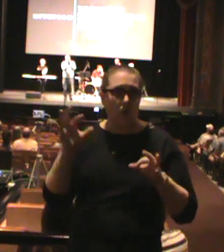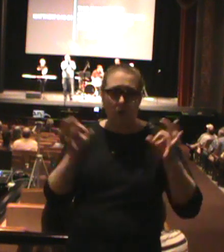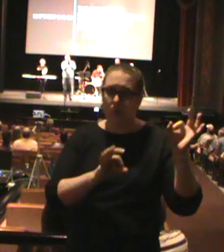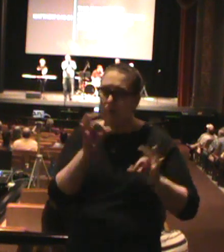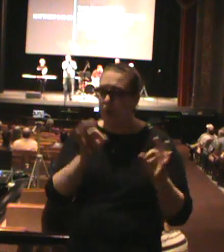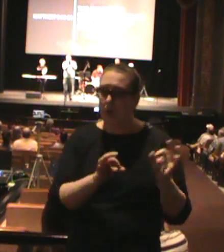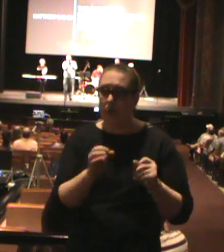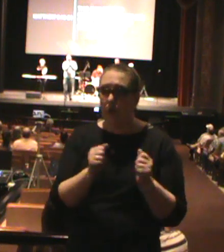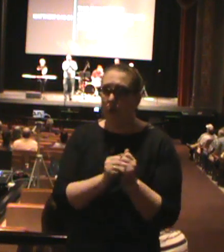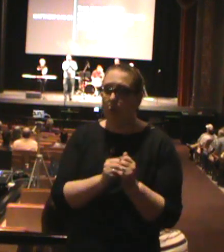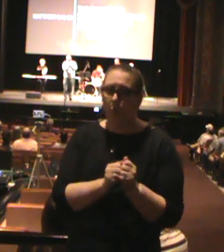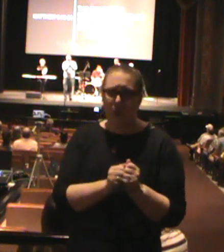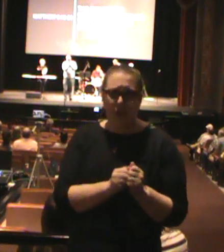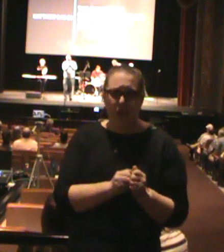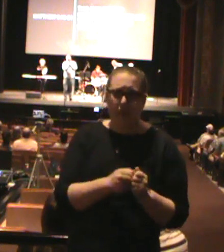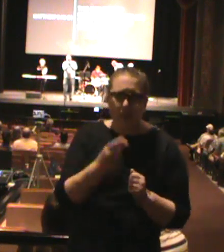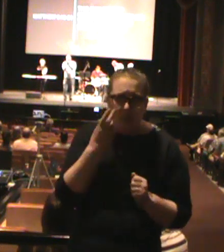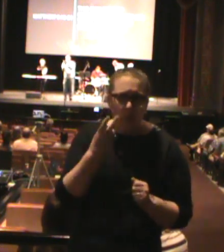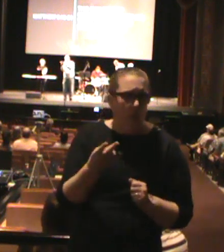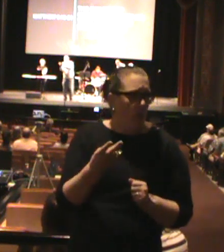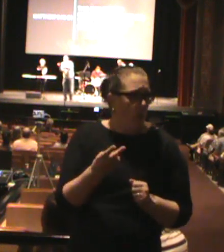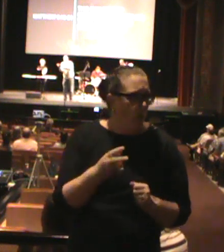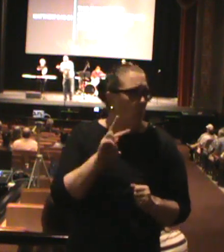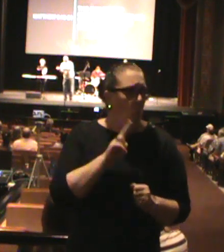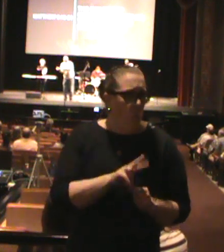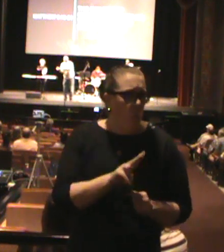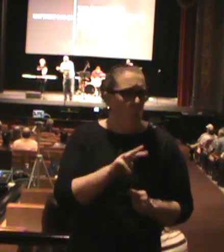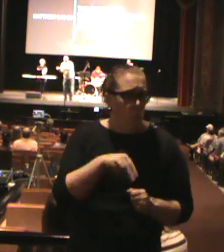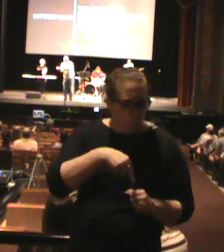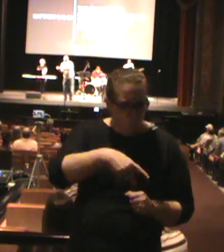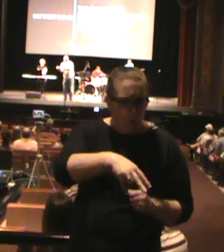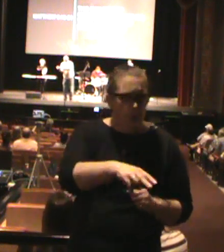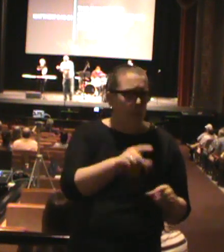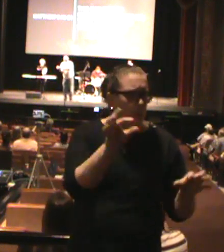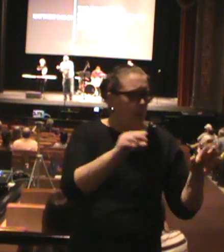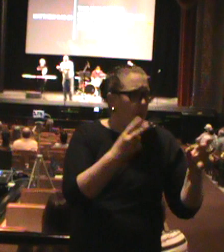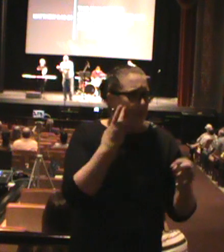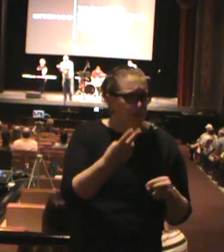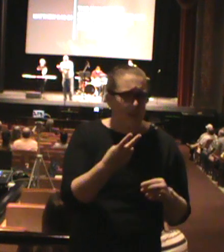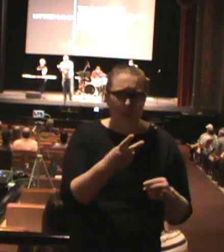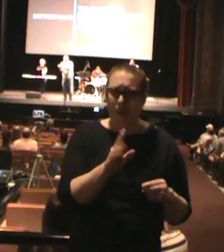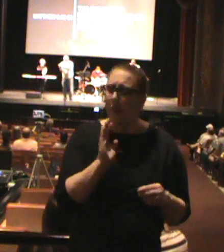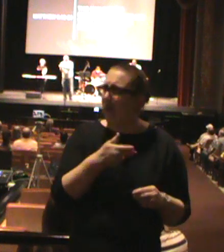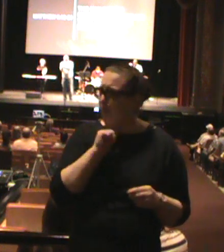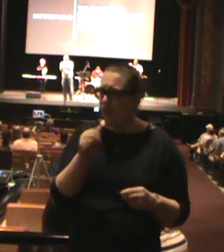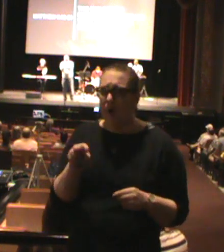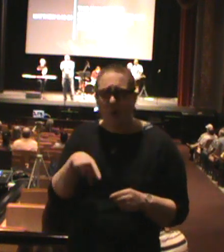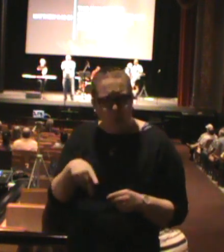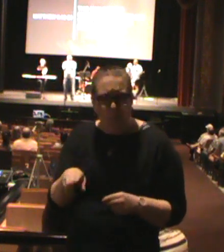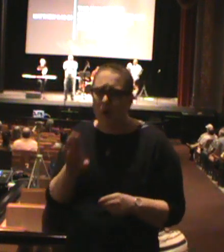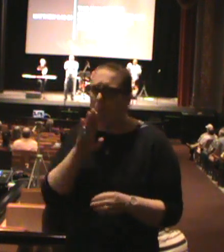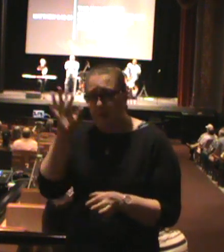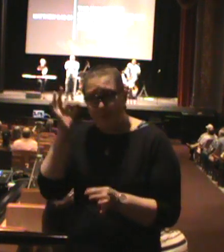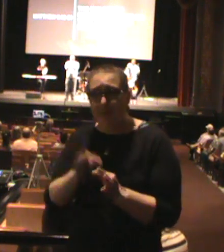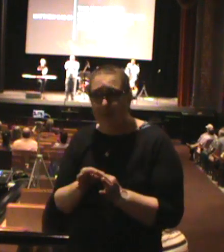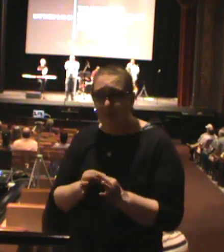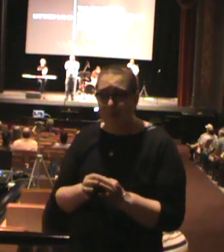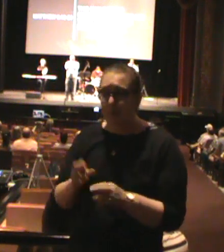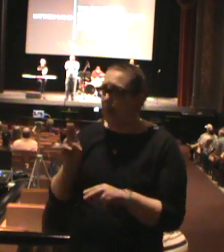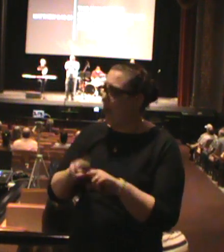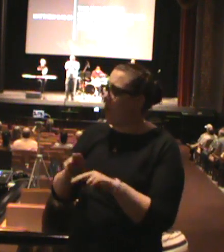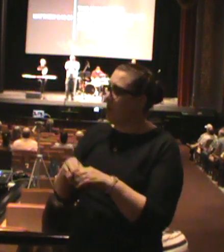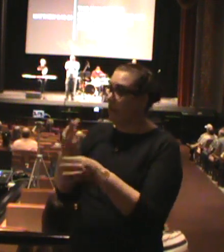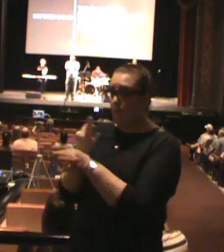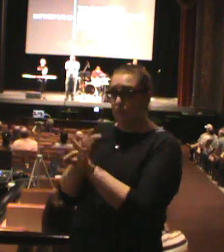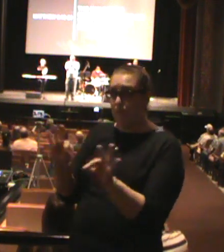with walking by sight that we don't walk by faith. I was sitting there at Free Food Friday. I